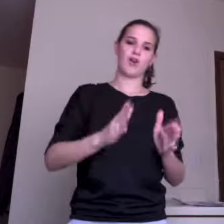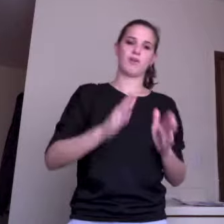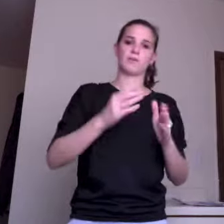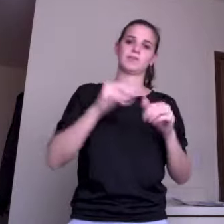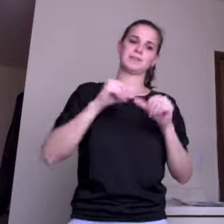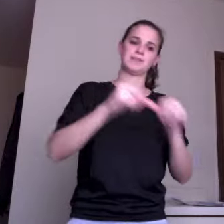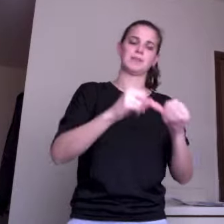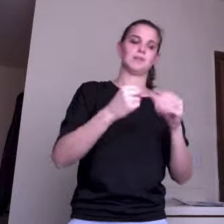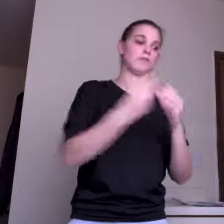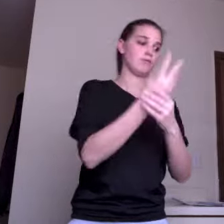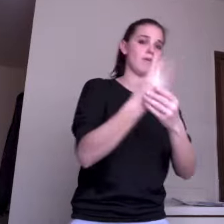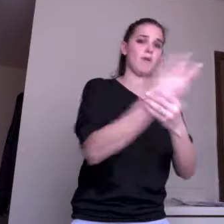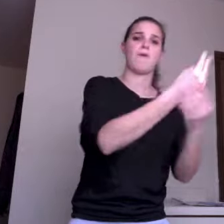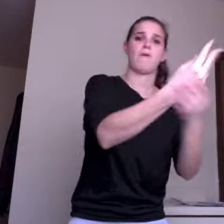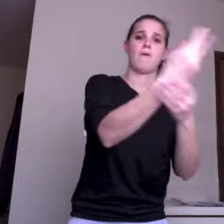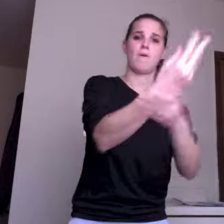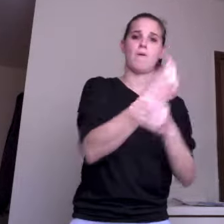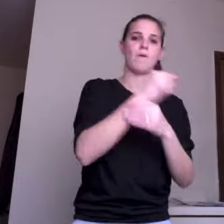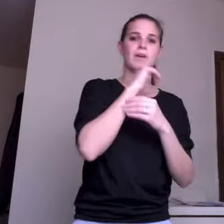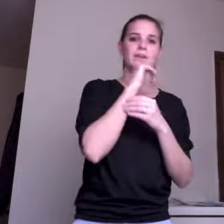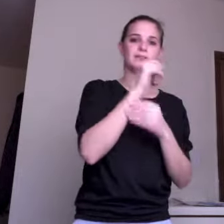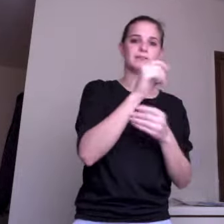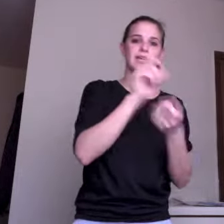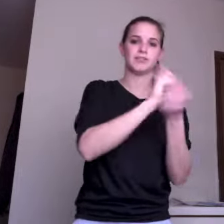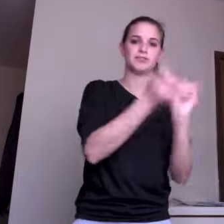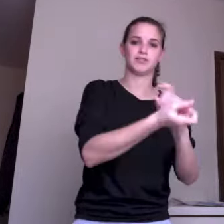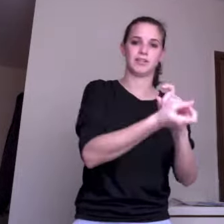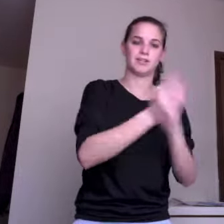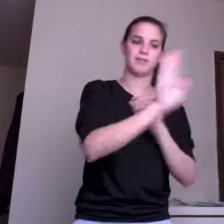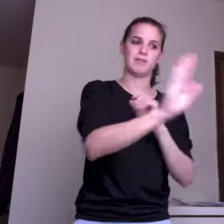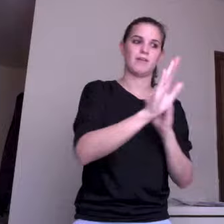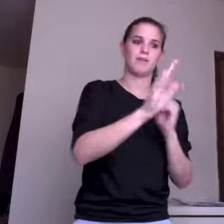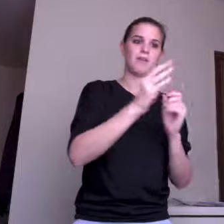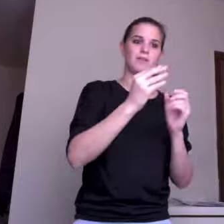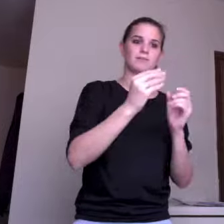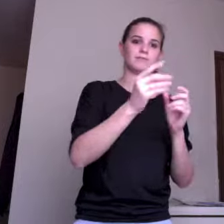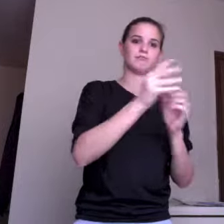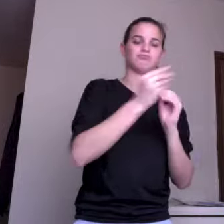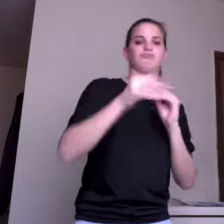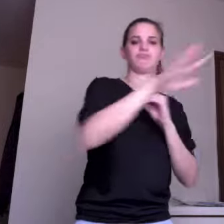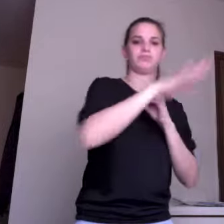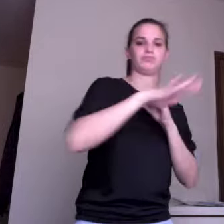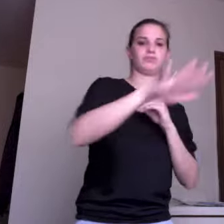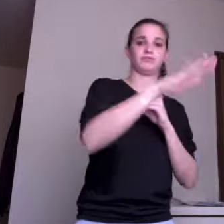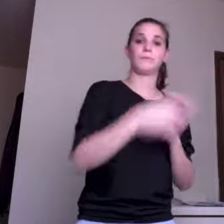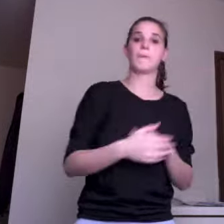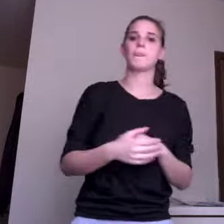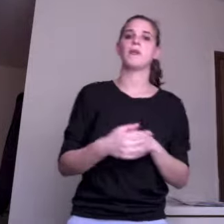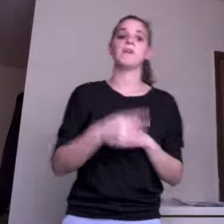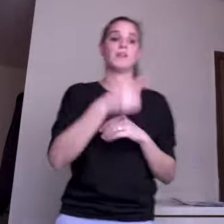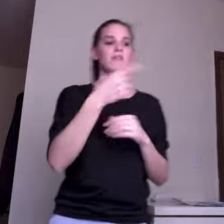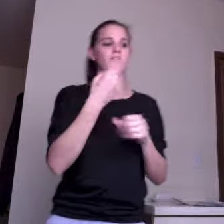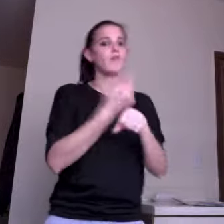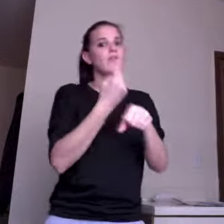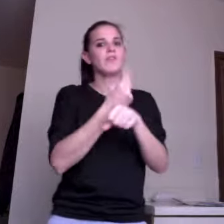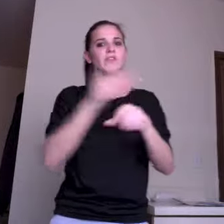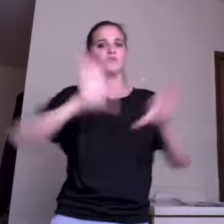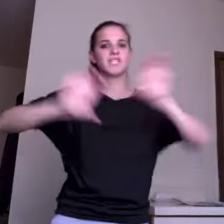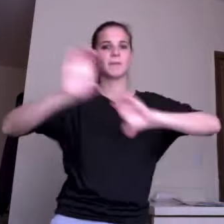like pesticides and herbicides, to kill weeds and bugs. When it rains, these chemicals seep into the ground or run off into our